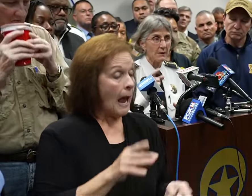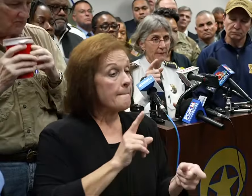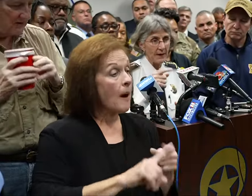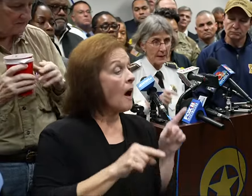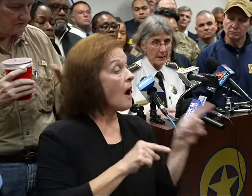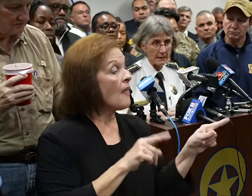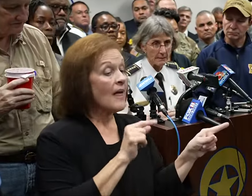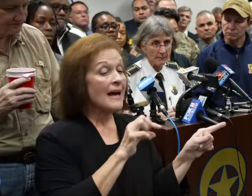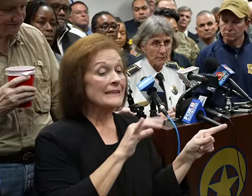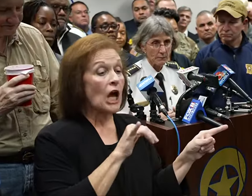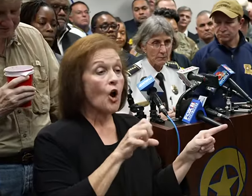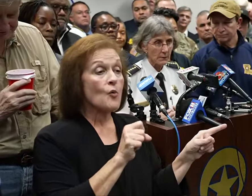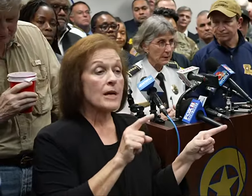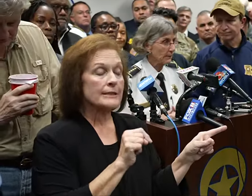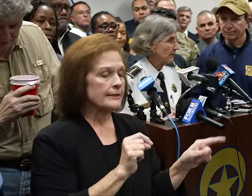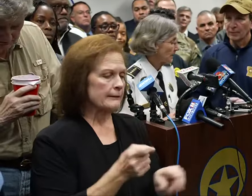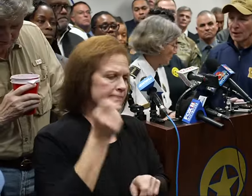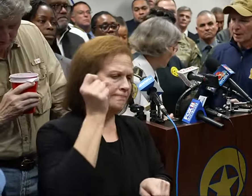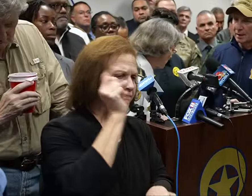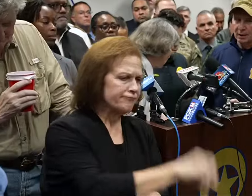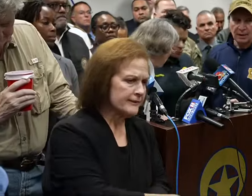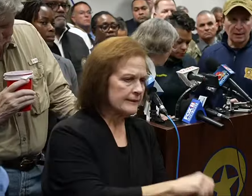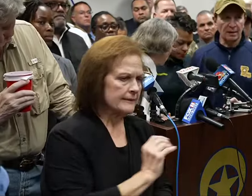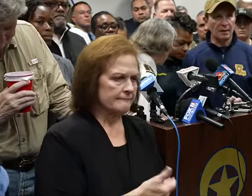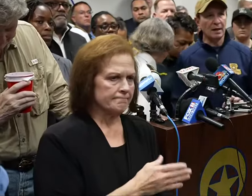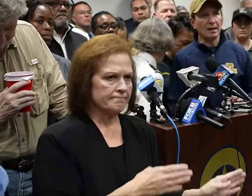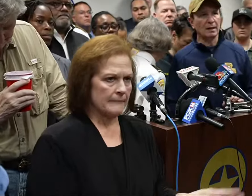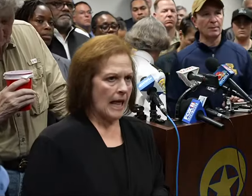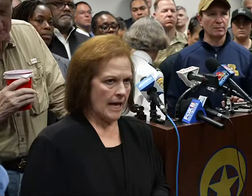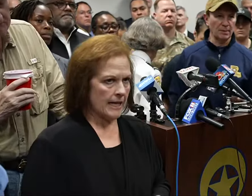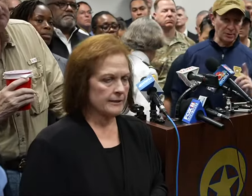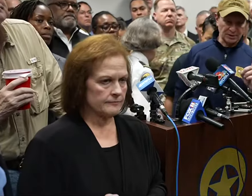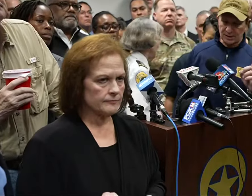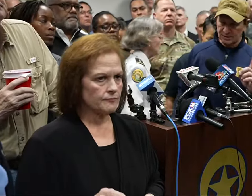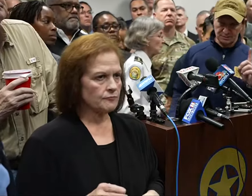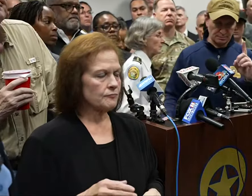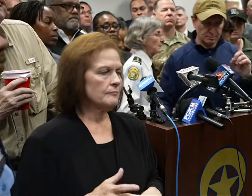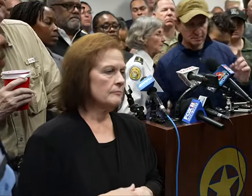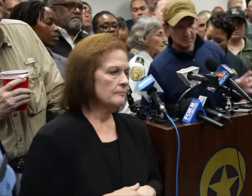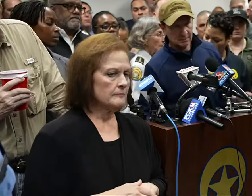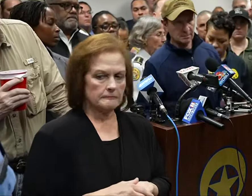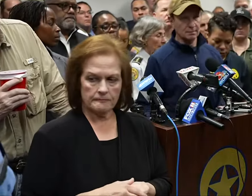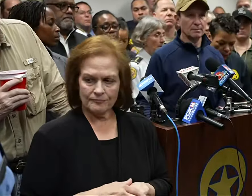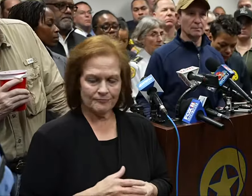terrorist defeated it. A follow-up, if I may. Let me just say this.